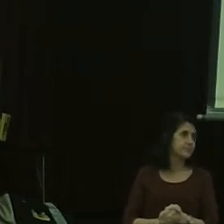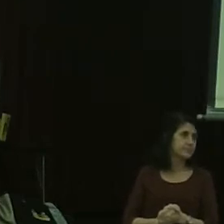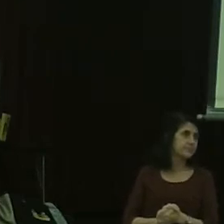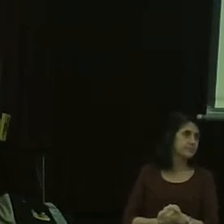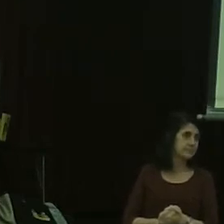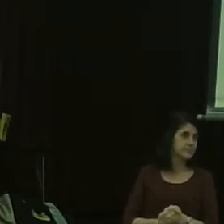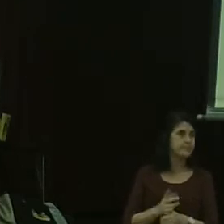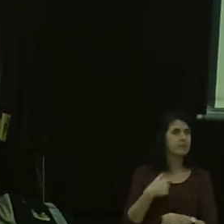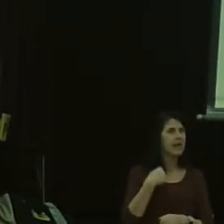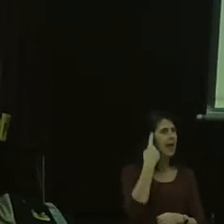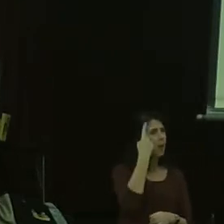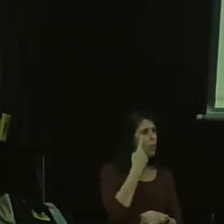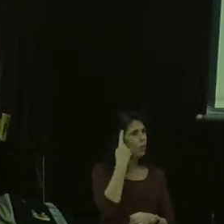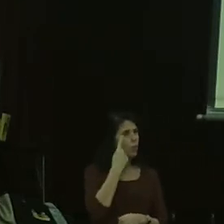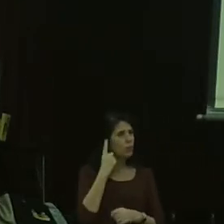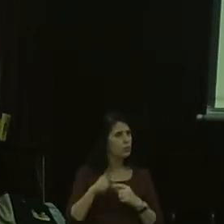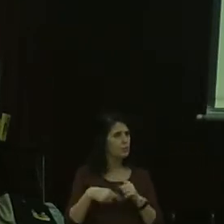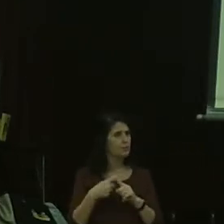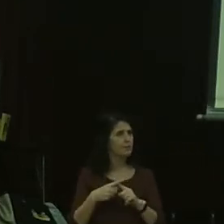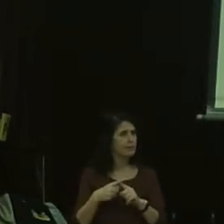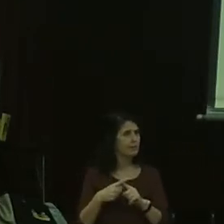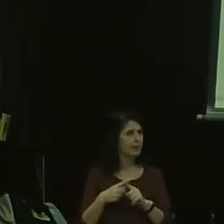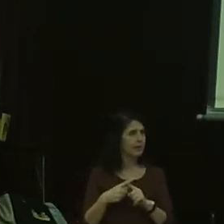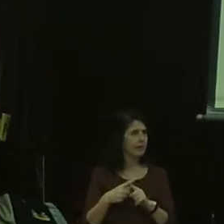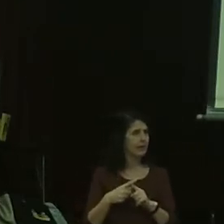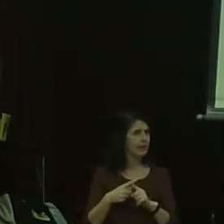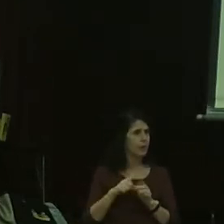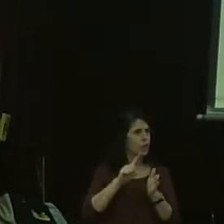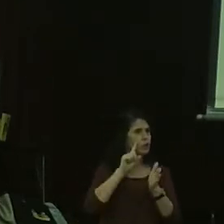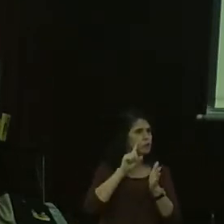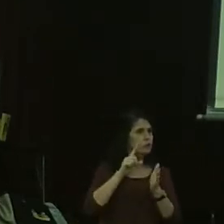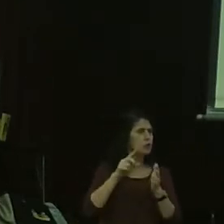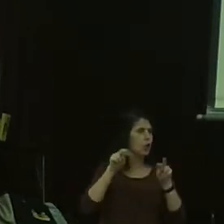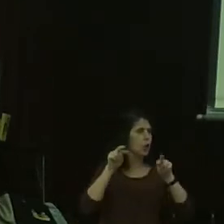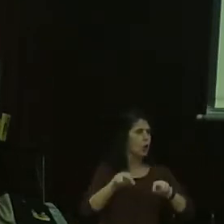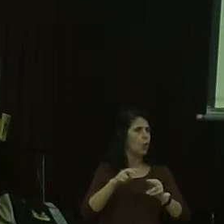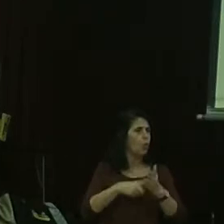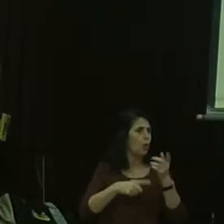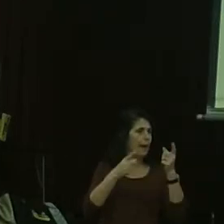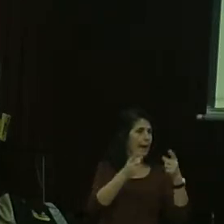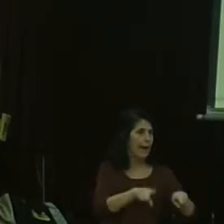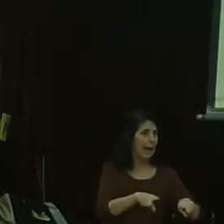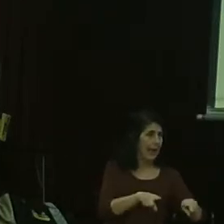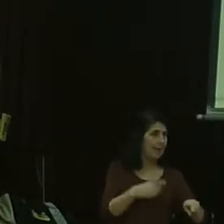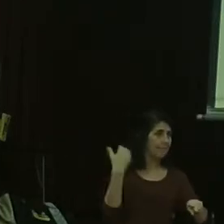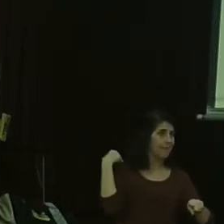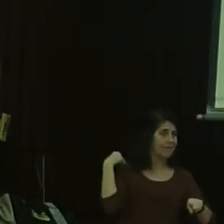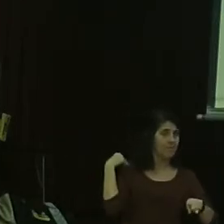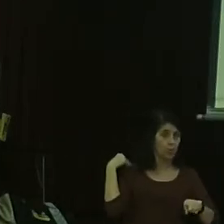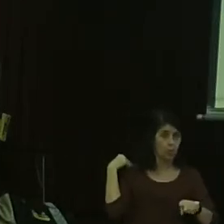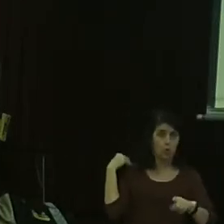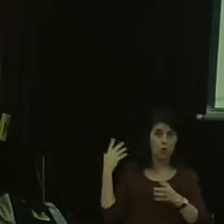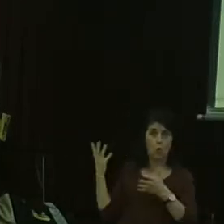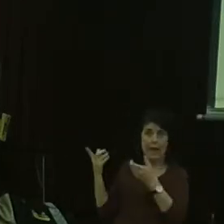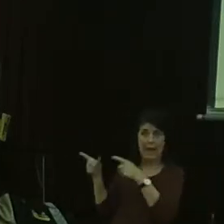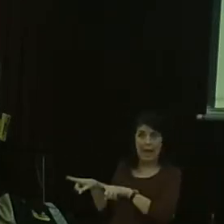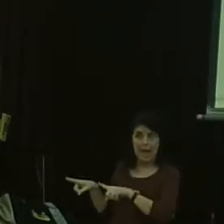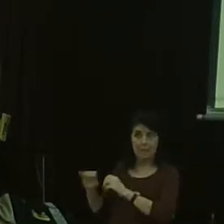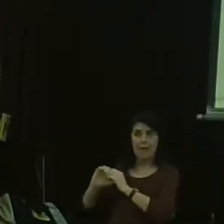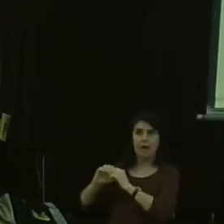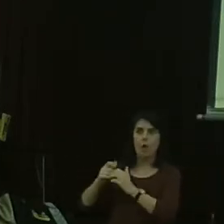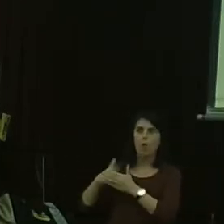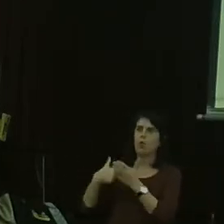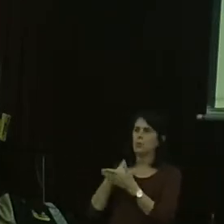Yep. So I wonder about looking at what did happen, how are we doing things differently so it wouldn't happen that